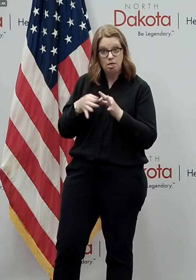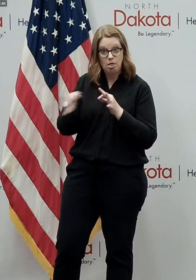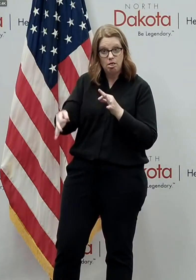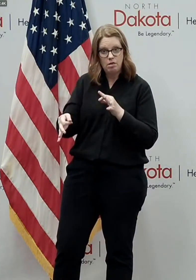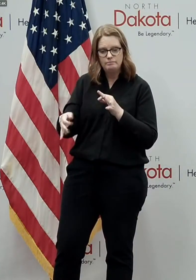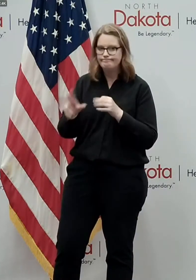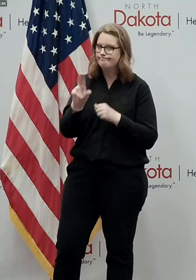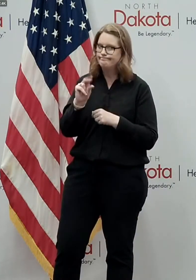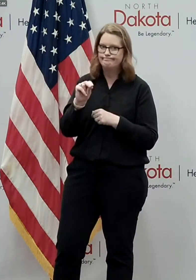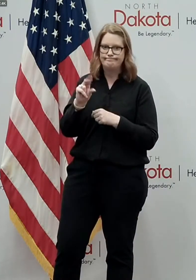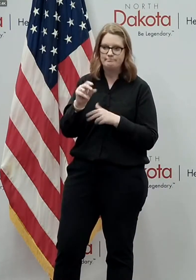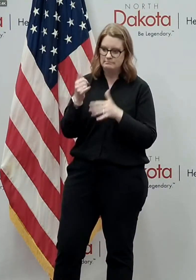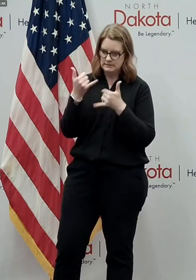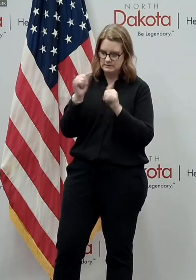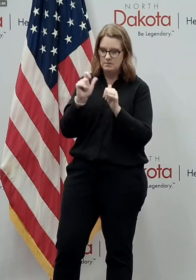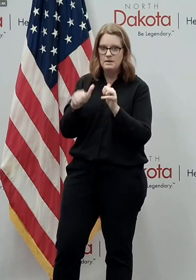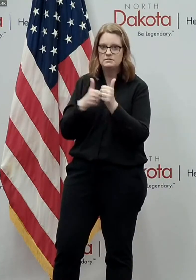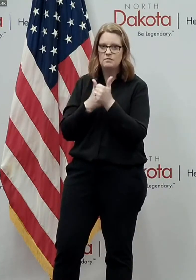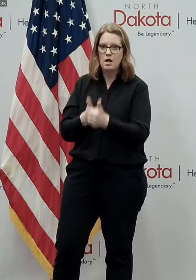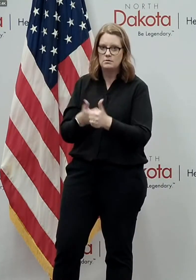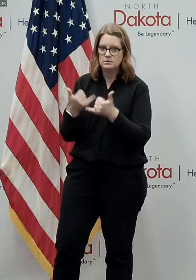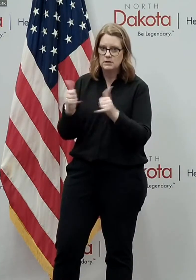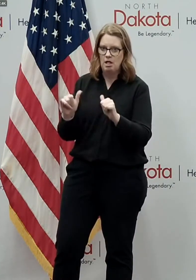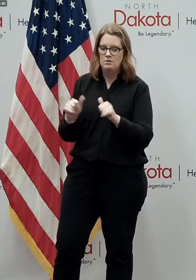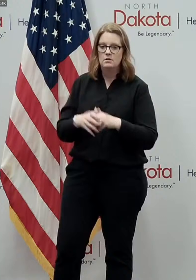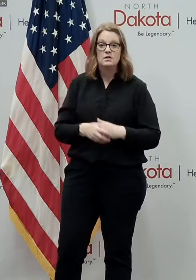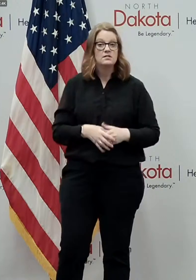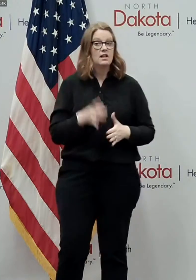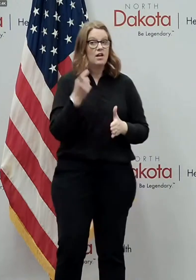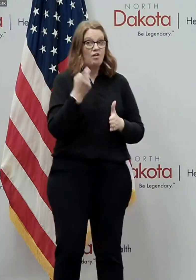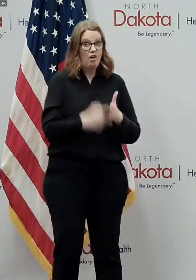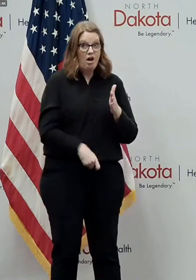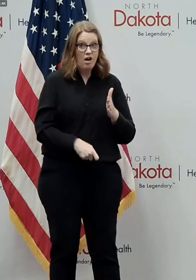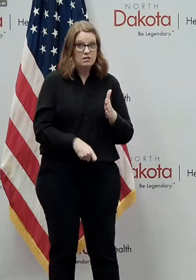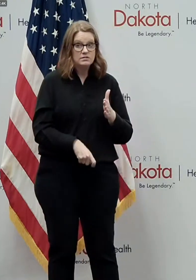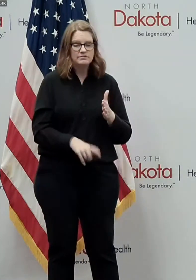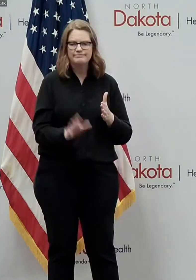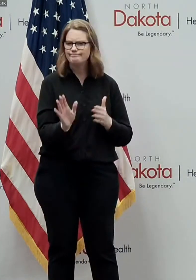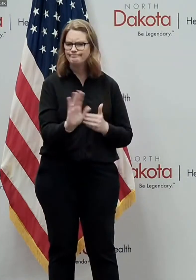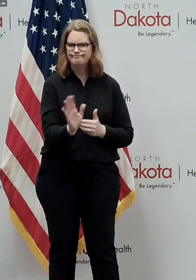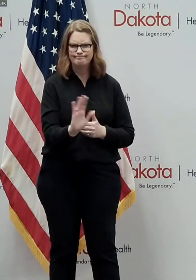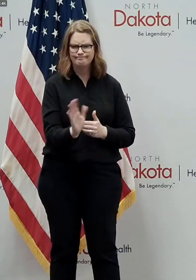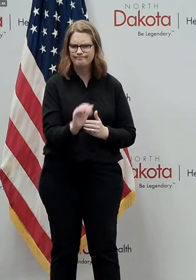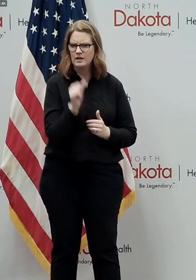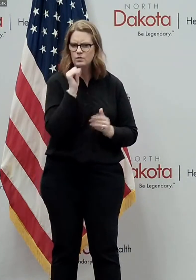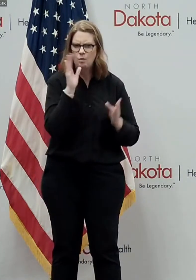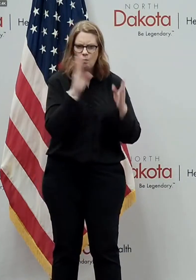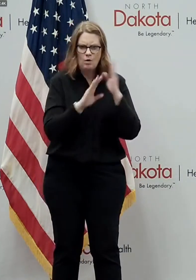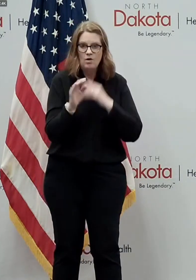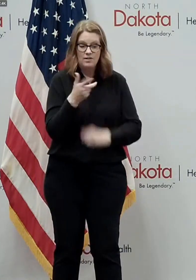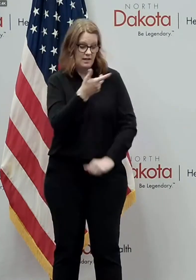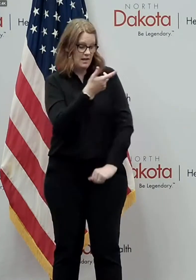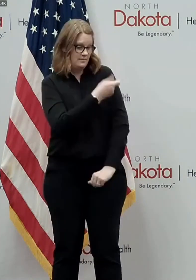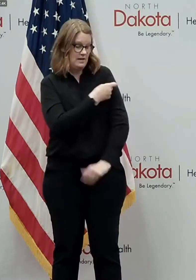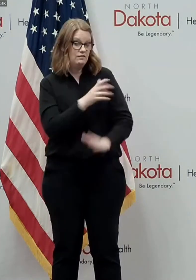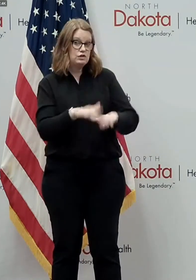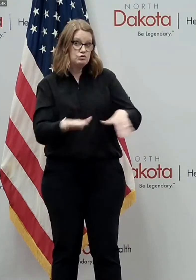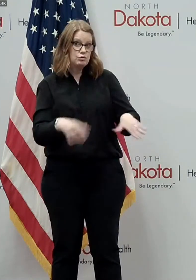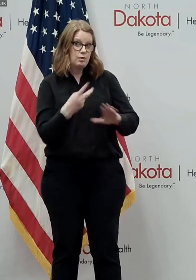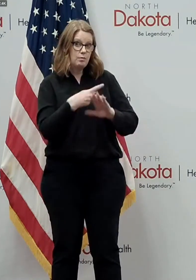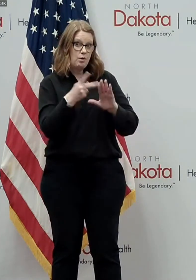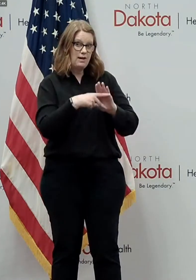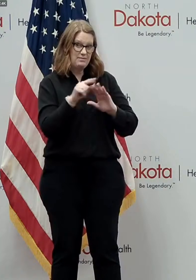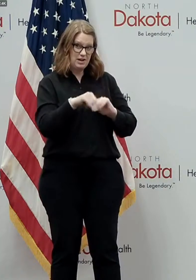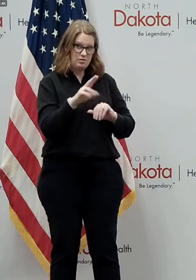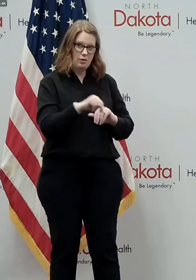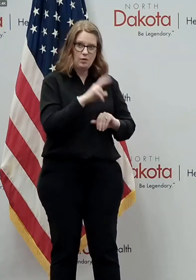COVID-19 pandemic. Cost should not be a barrier to immunization. The Vaccines for Children program in North